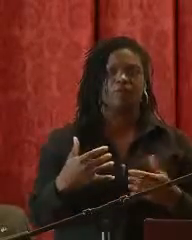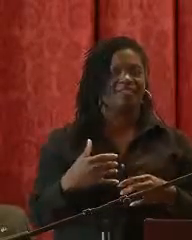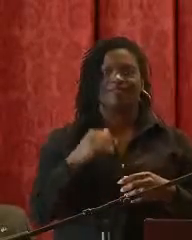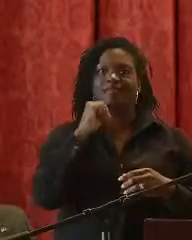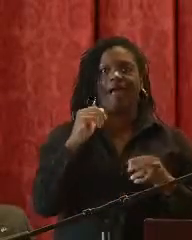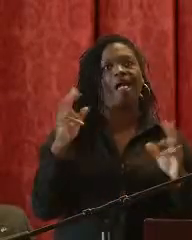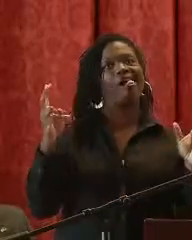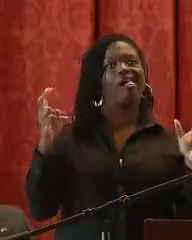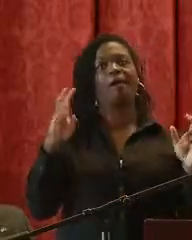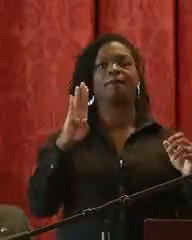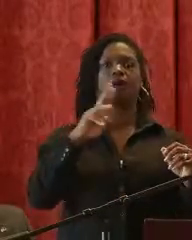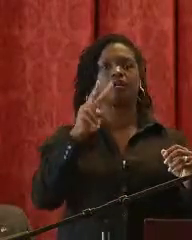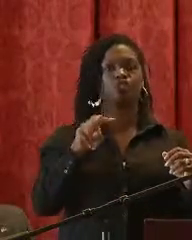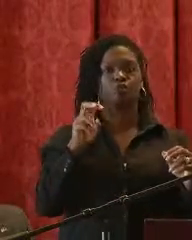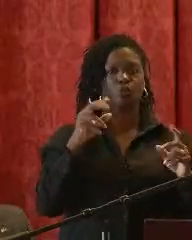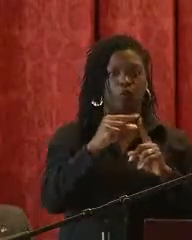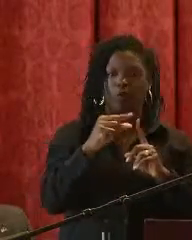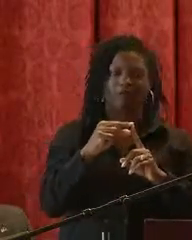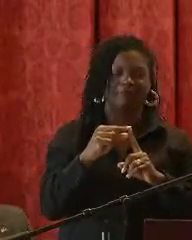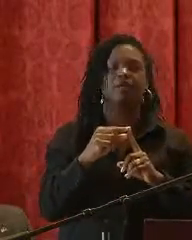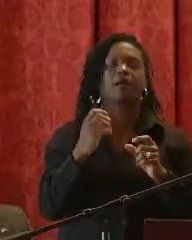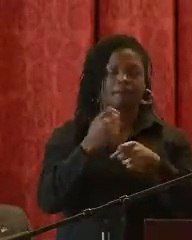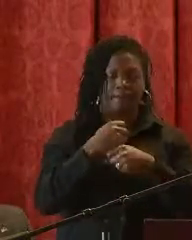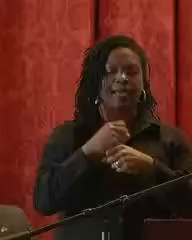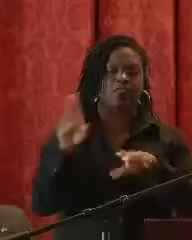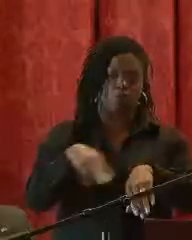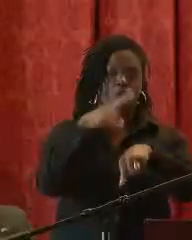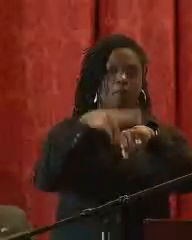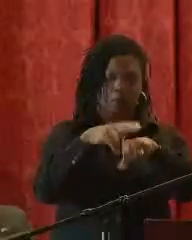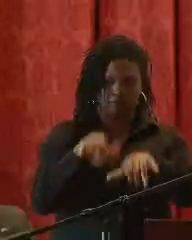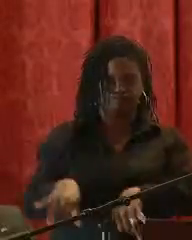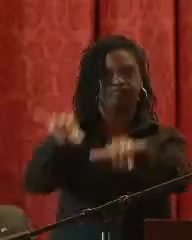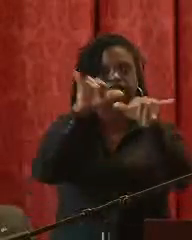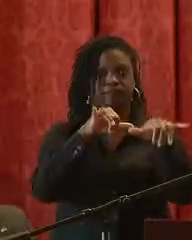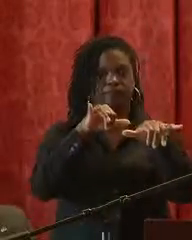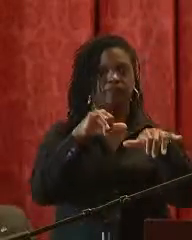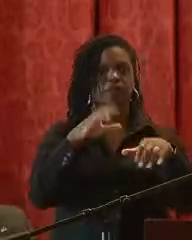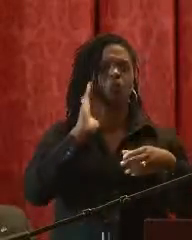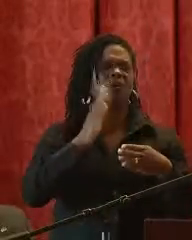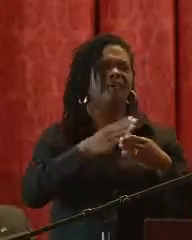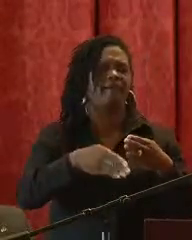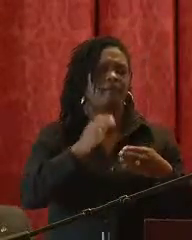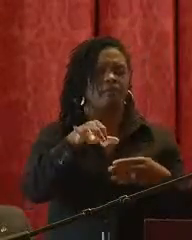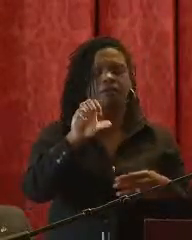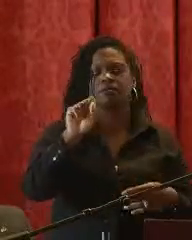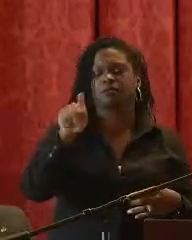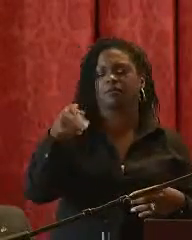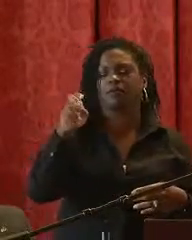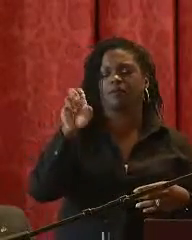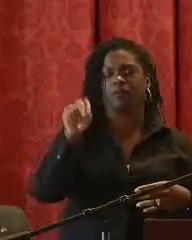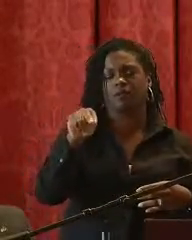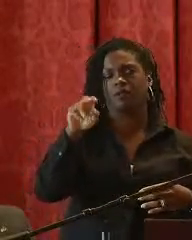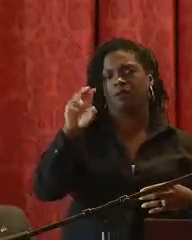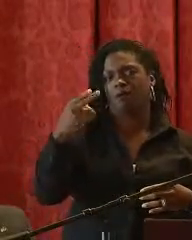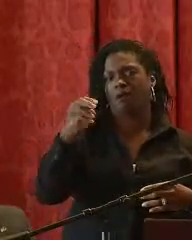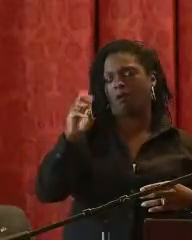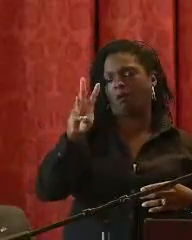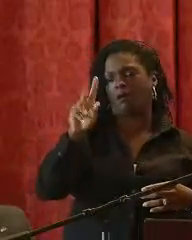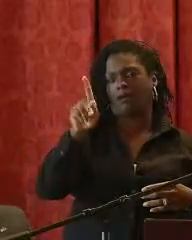buzzword. I'm going to end with the Stephen Hawking story. He once said